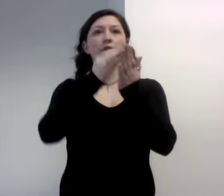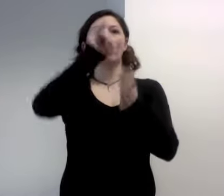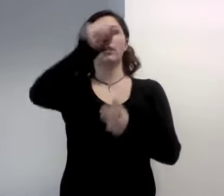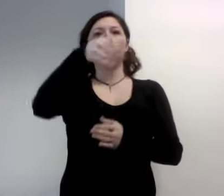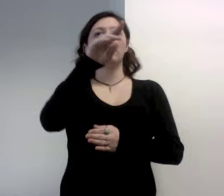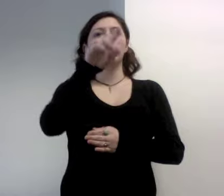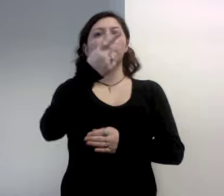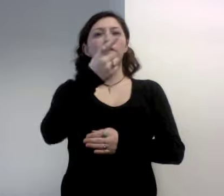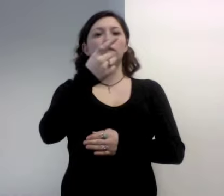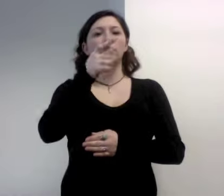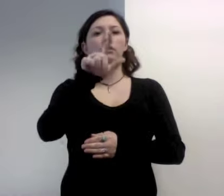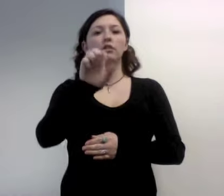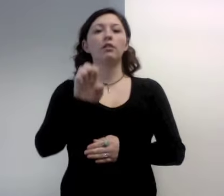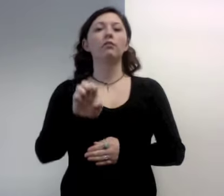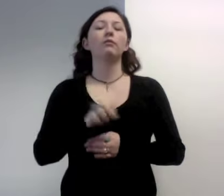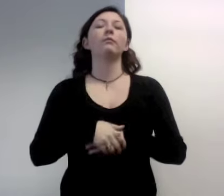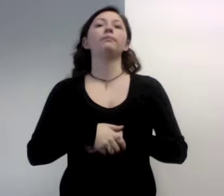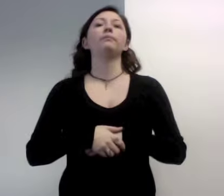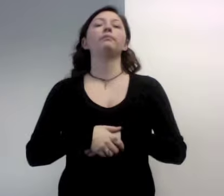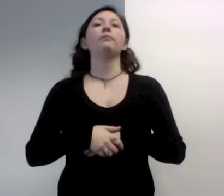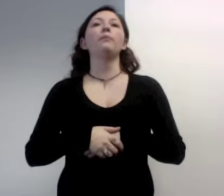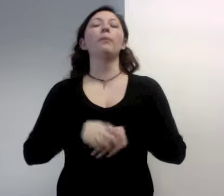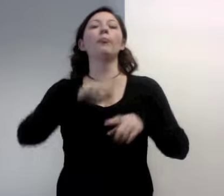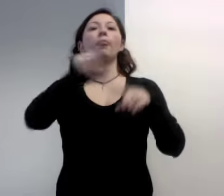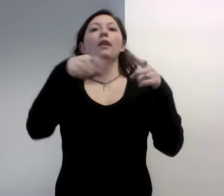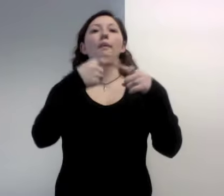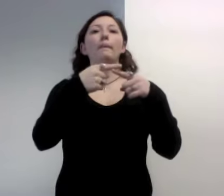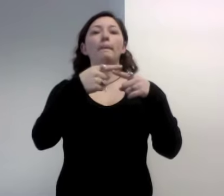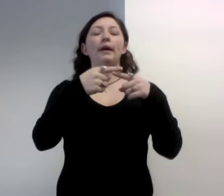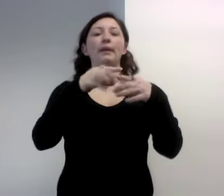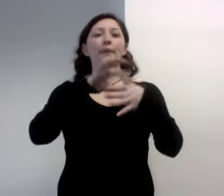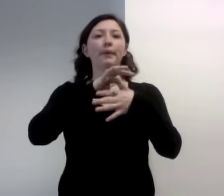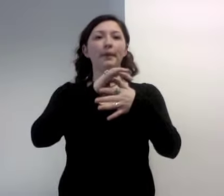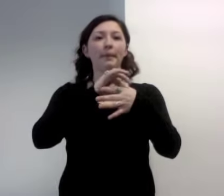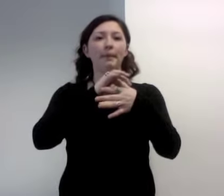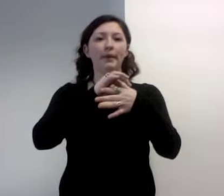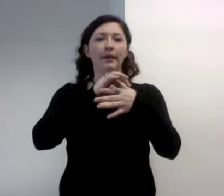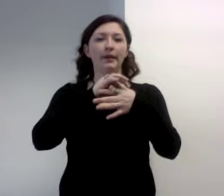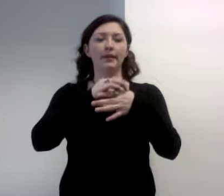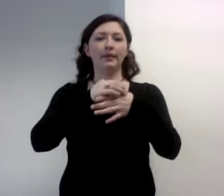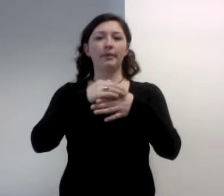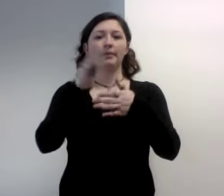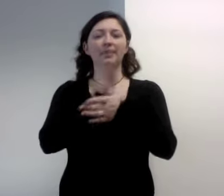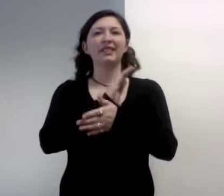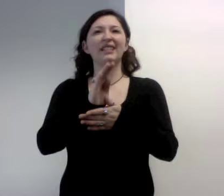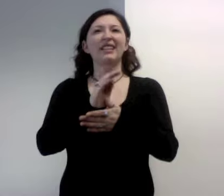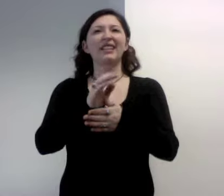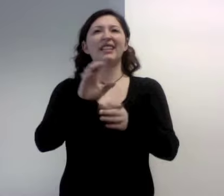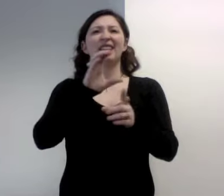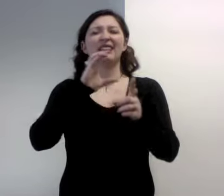in his book, The Jungle, about the meatpacking industry and the condition that workers were forced to work